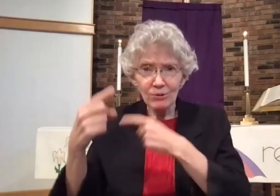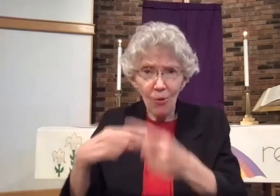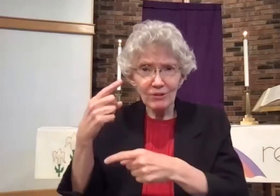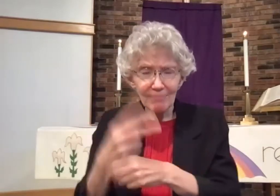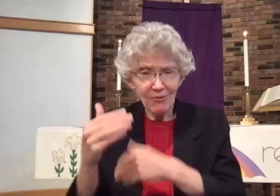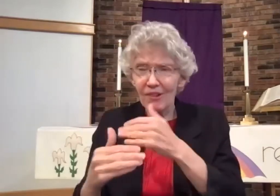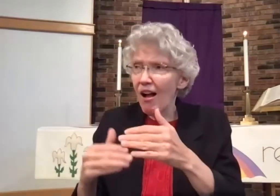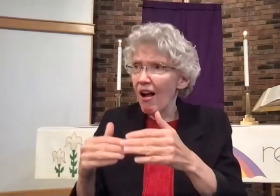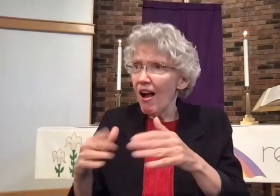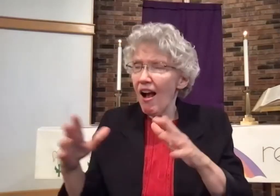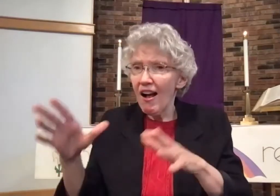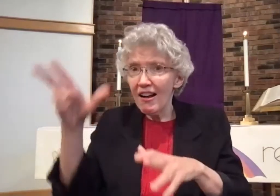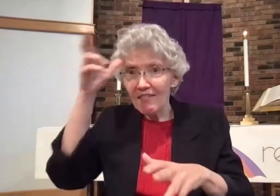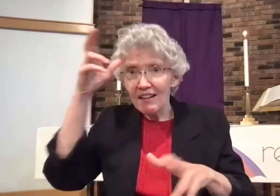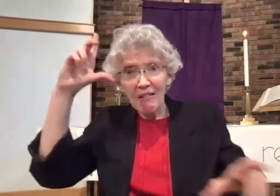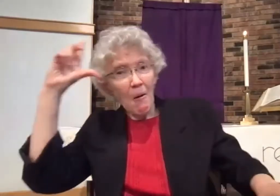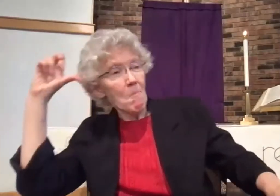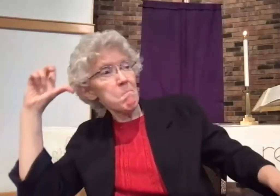had not given up. He had kept going.